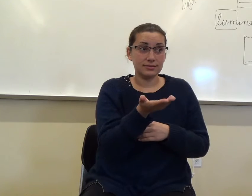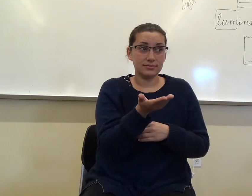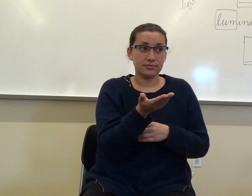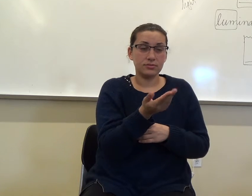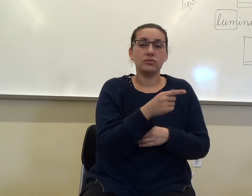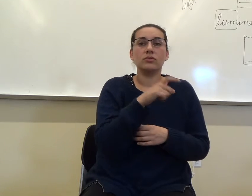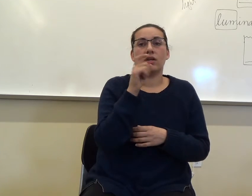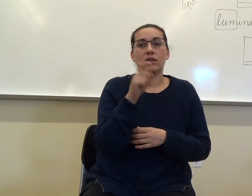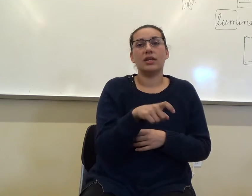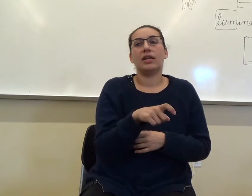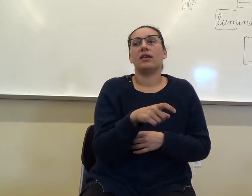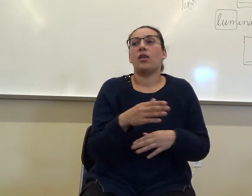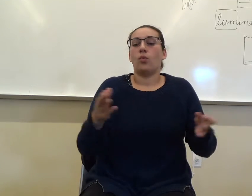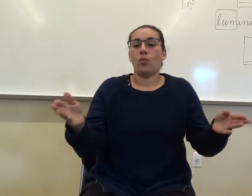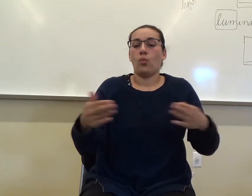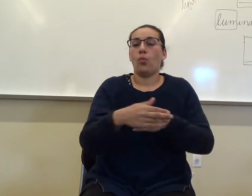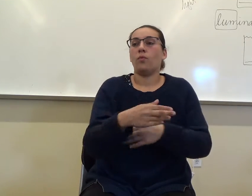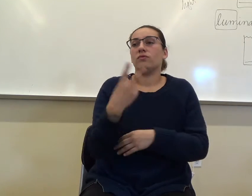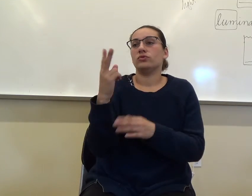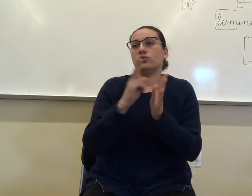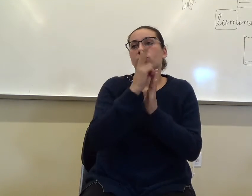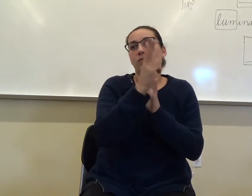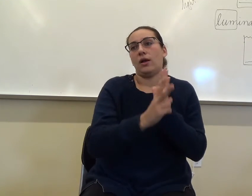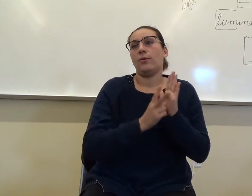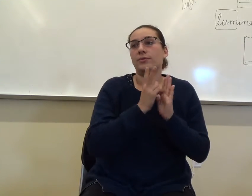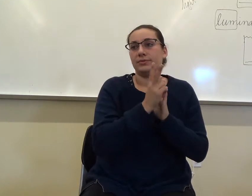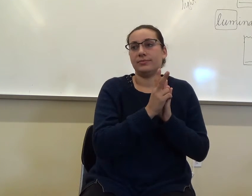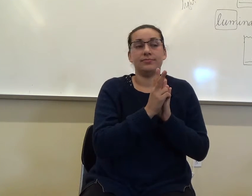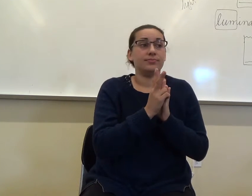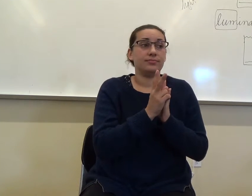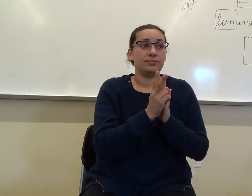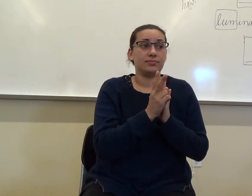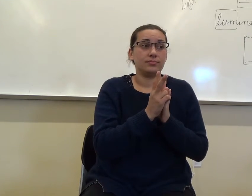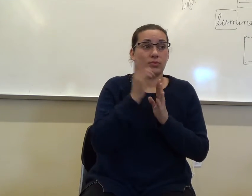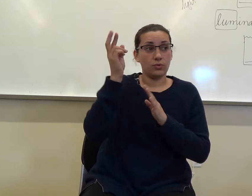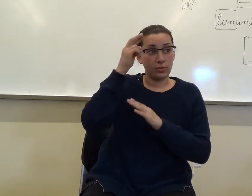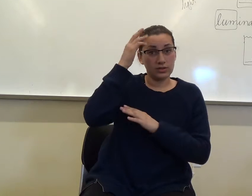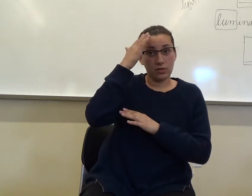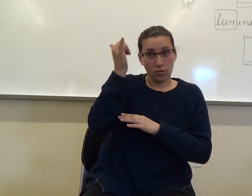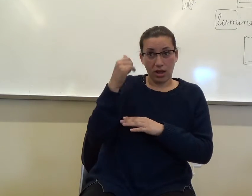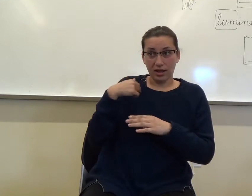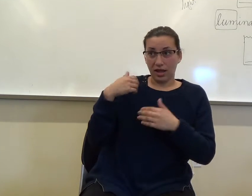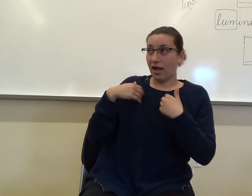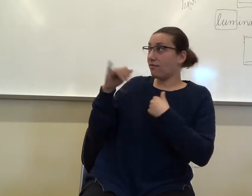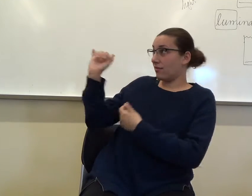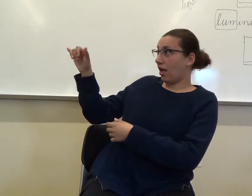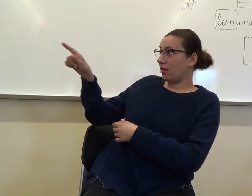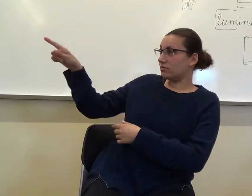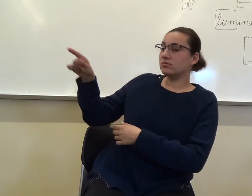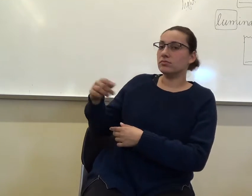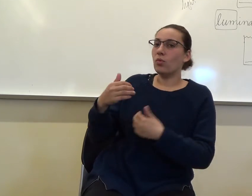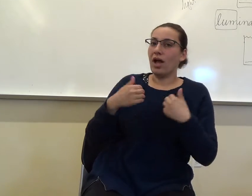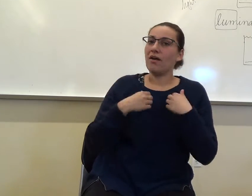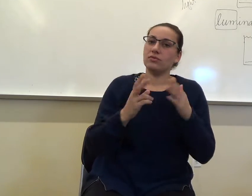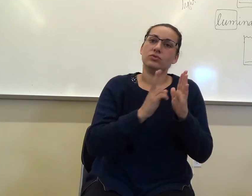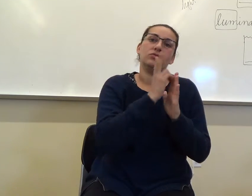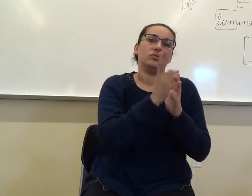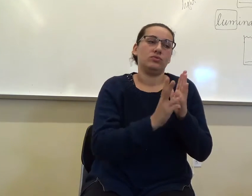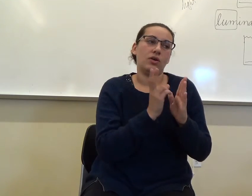2 hours. The reason I can do this ahead of time is because we have a 2-hour class. If we were a 1-hour class, if we just met